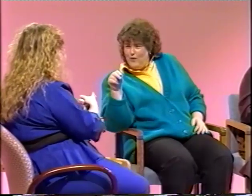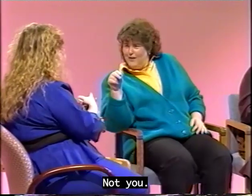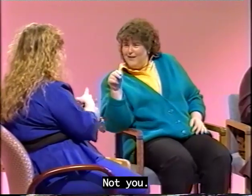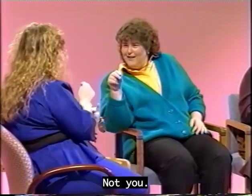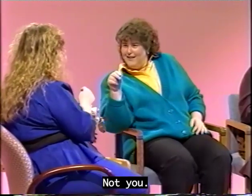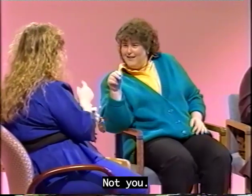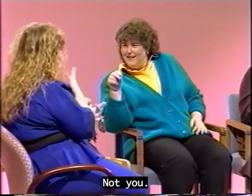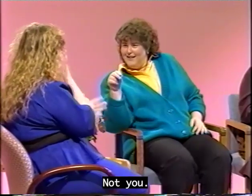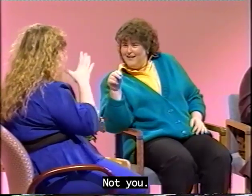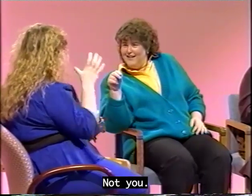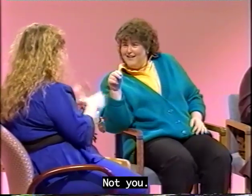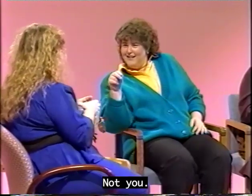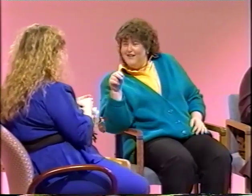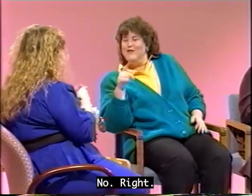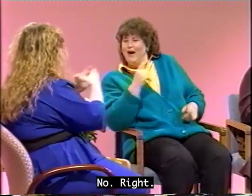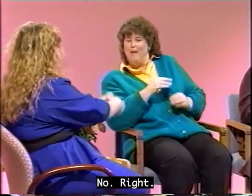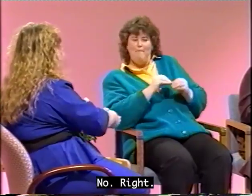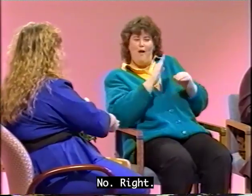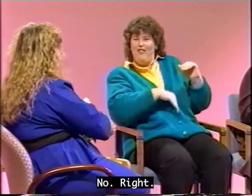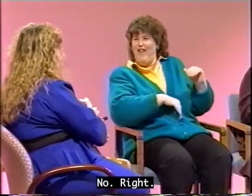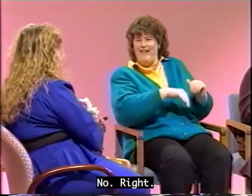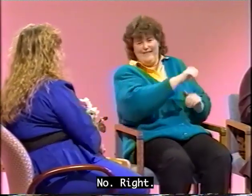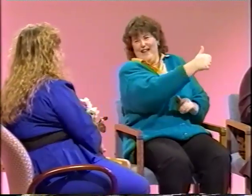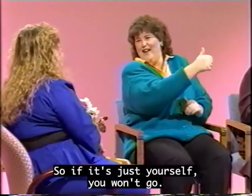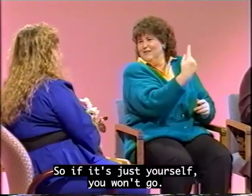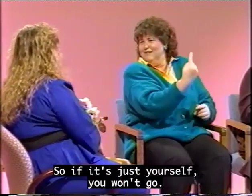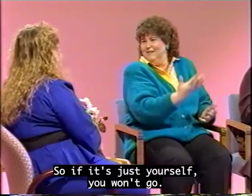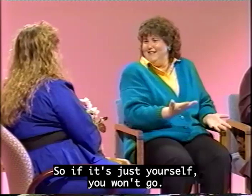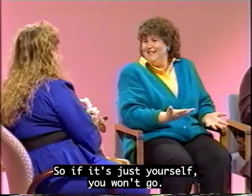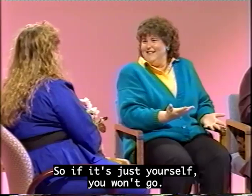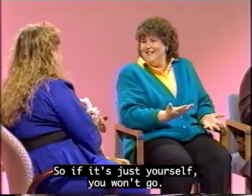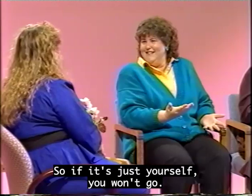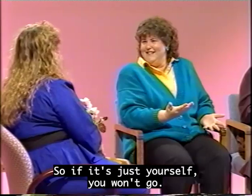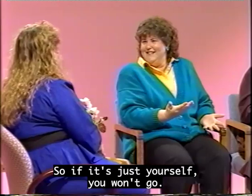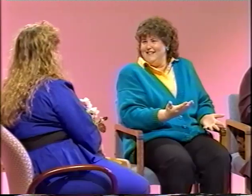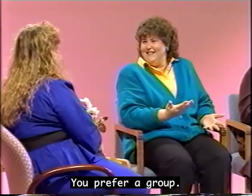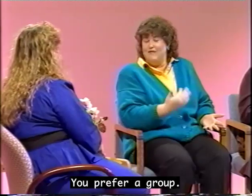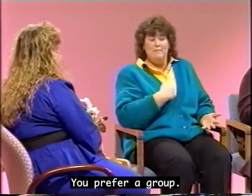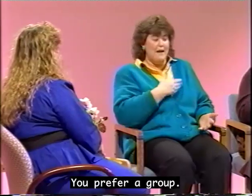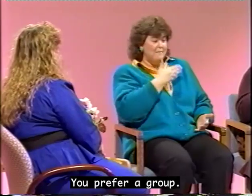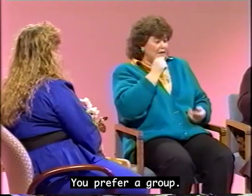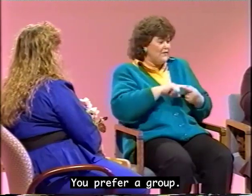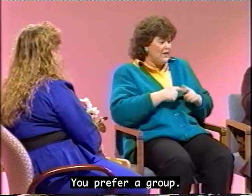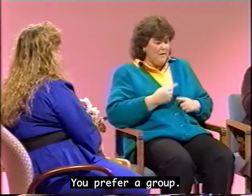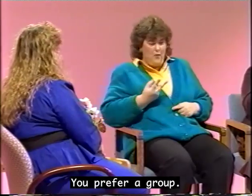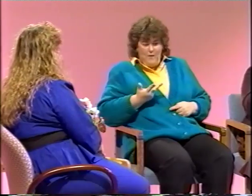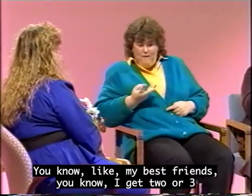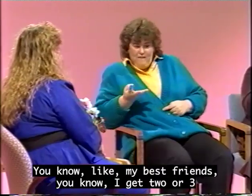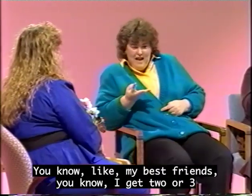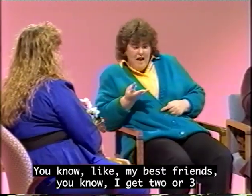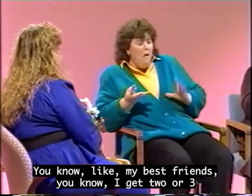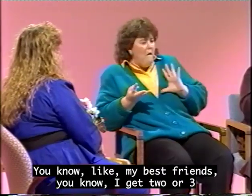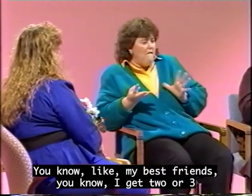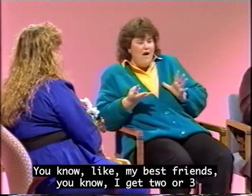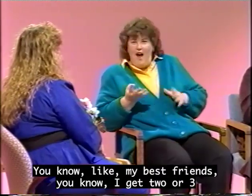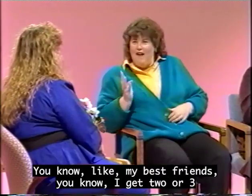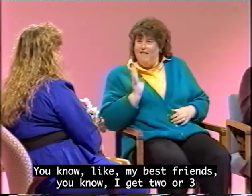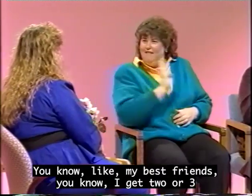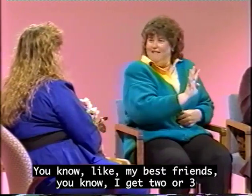forget it. Not you. No. Right. So if it's just yourself, you won't go. You prefer a group. Like my best friends, like 2 or